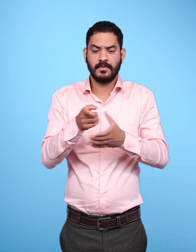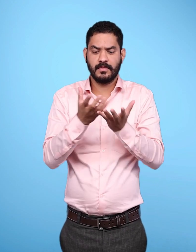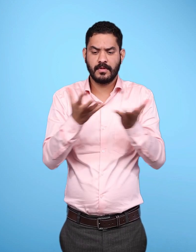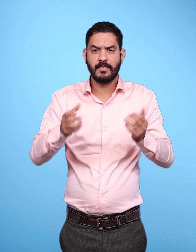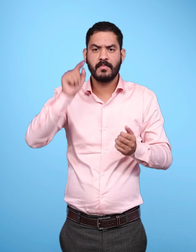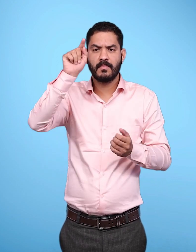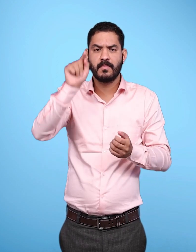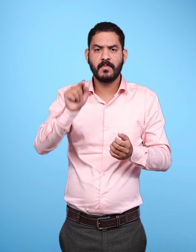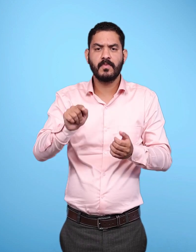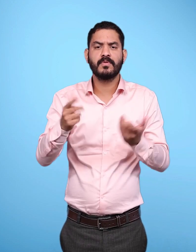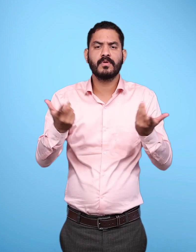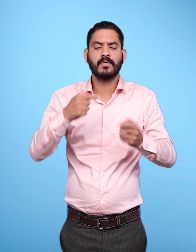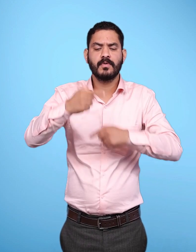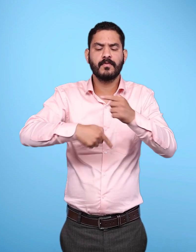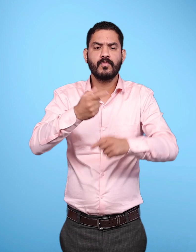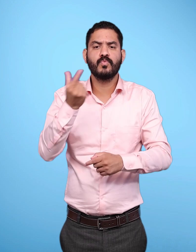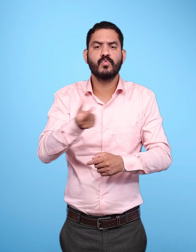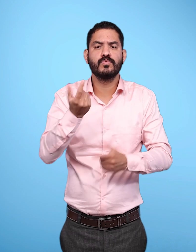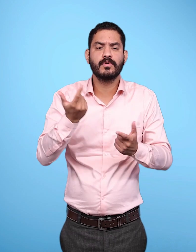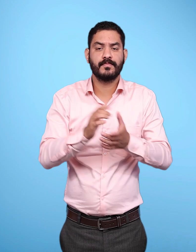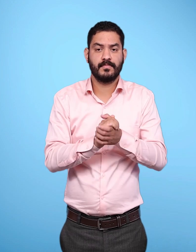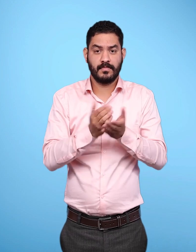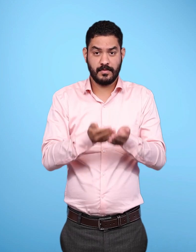daily use such as pots,